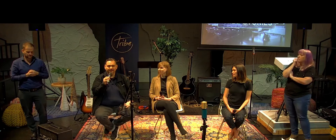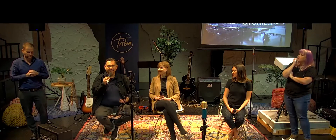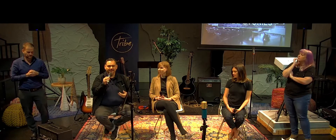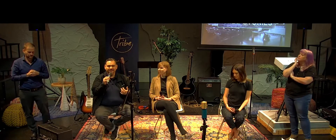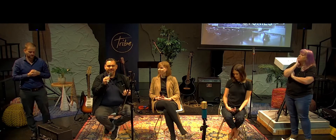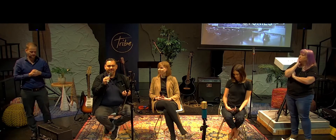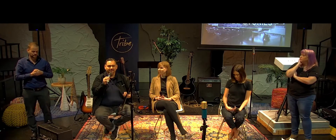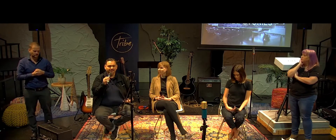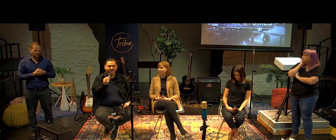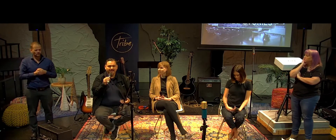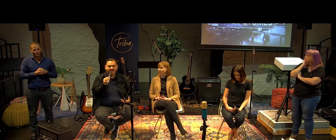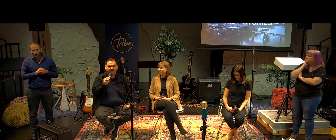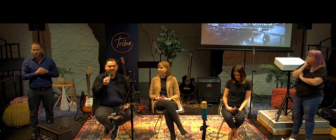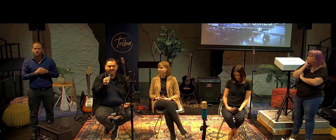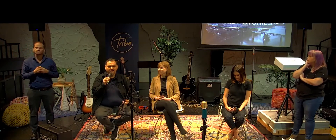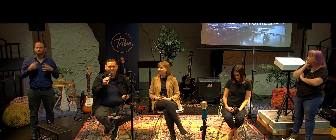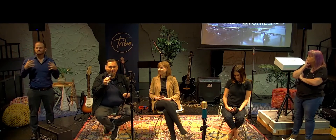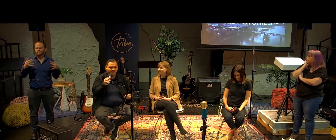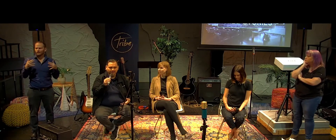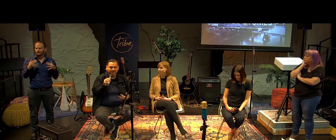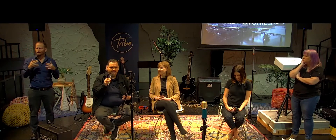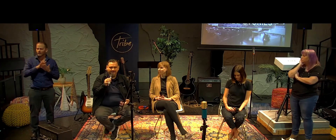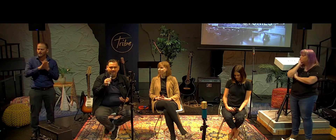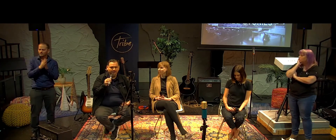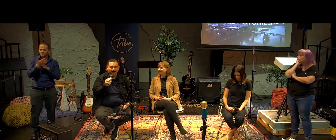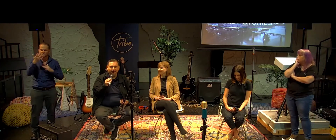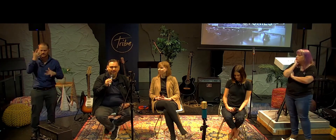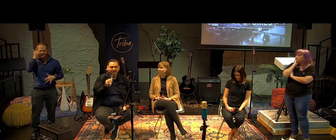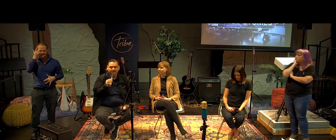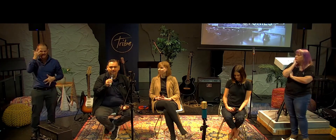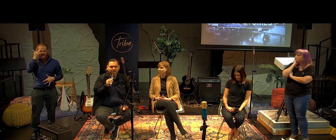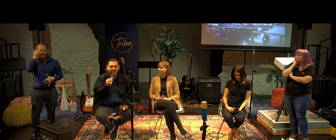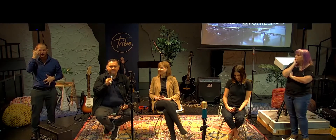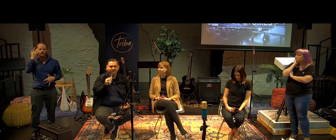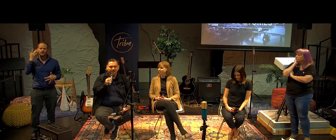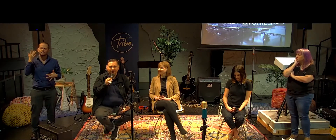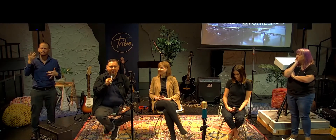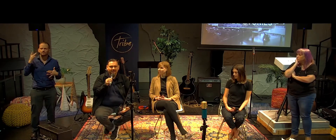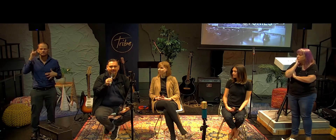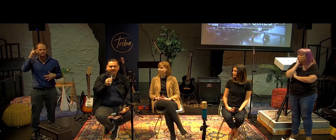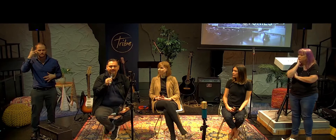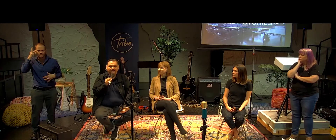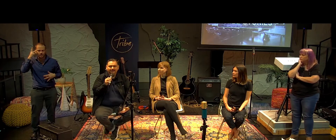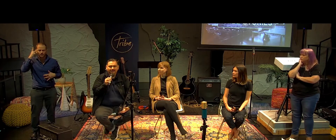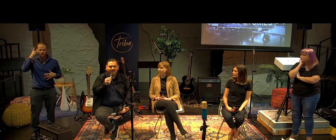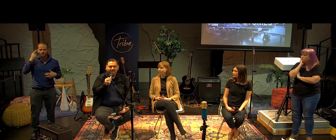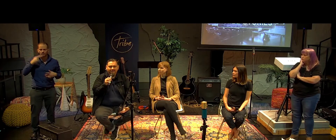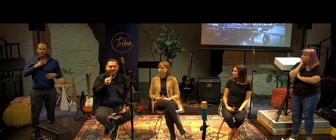fear of getting sick. If something happened, you know, I was constantly wondering, oh, gosh, what's wrong? Am I going to,